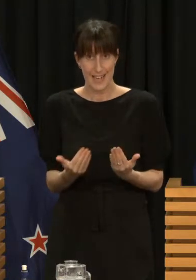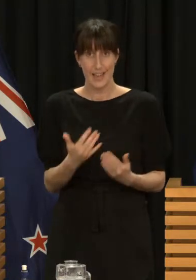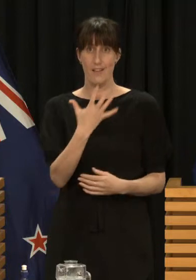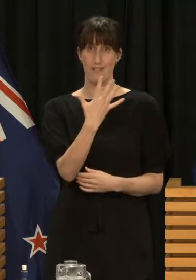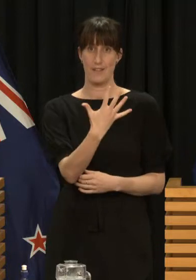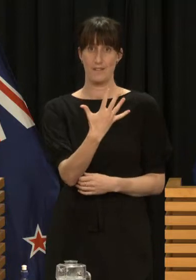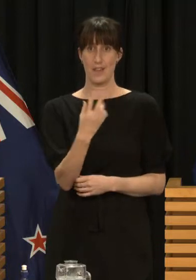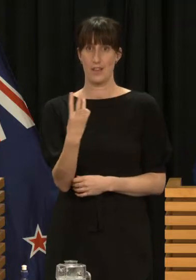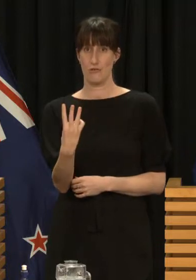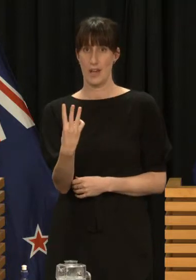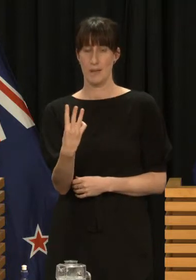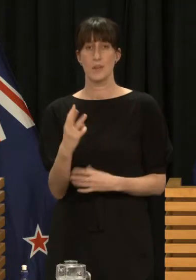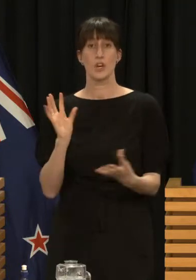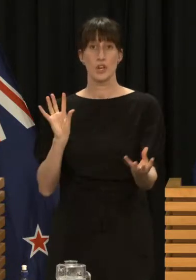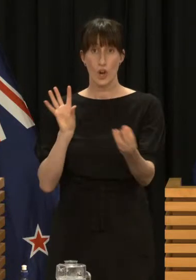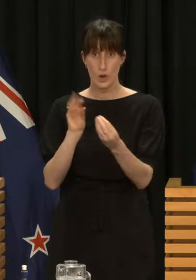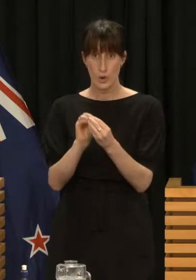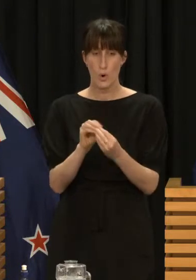confirmed cases is now